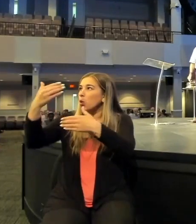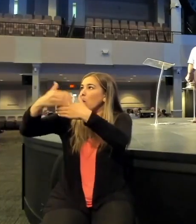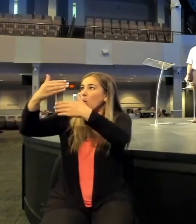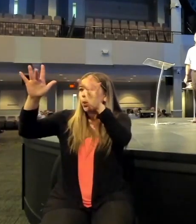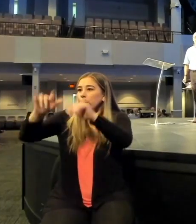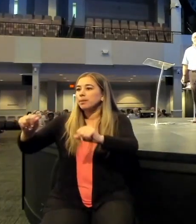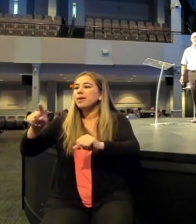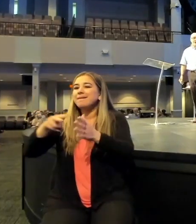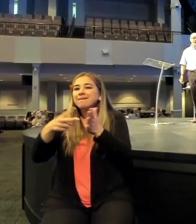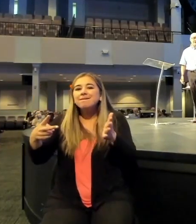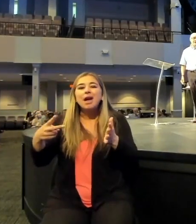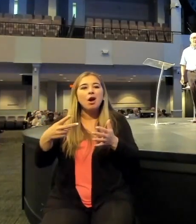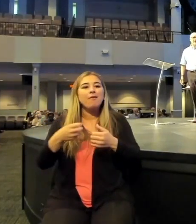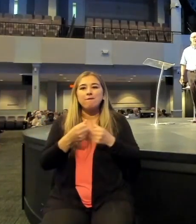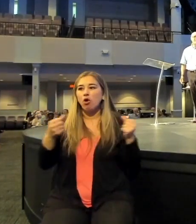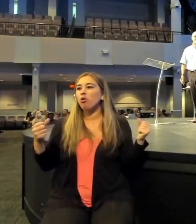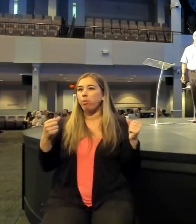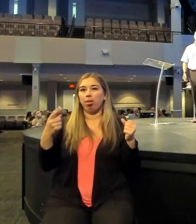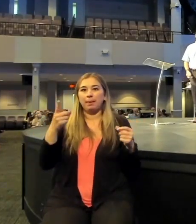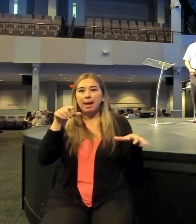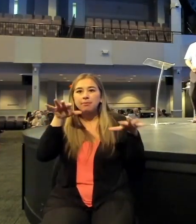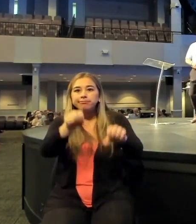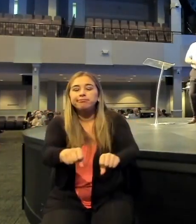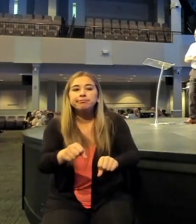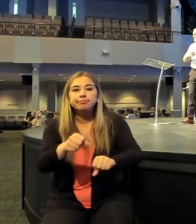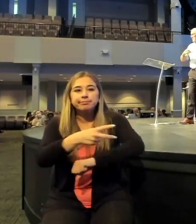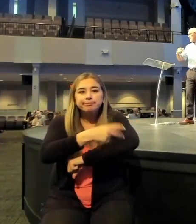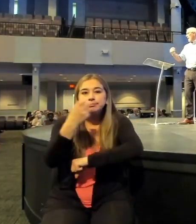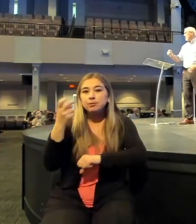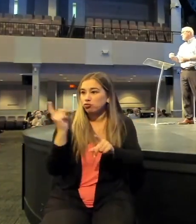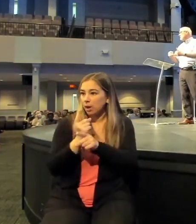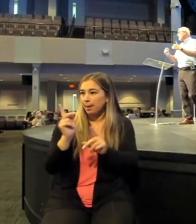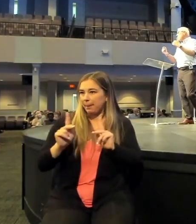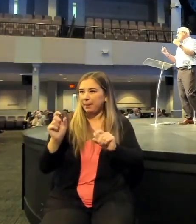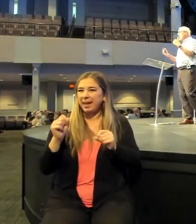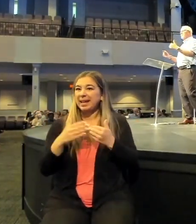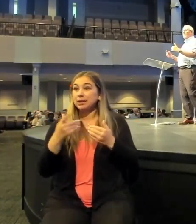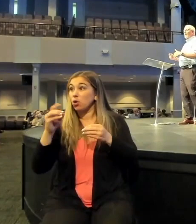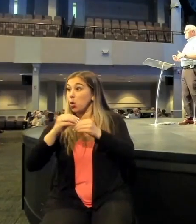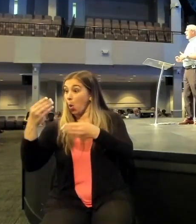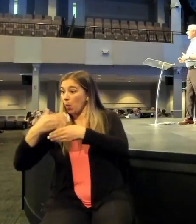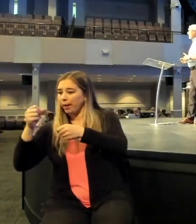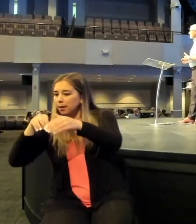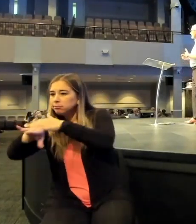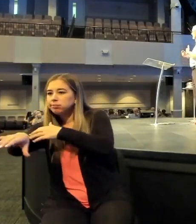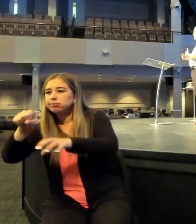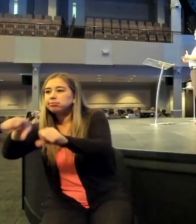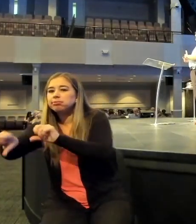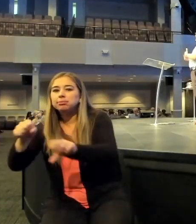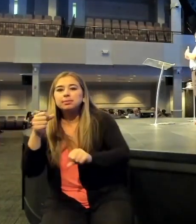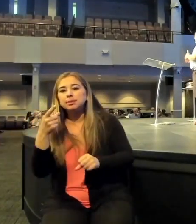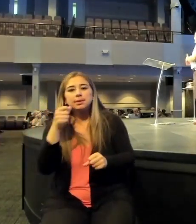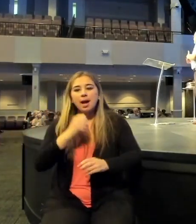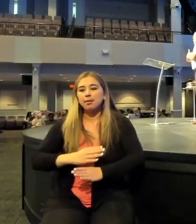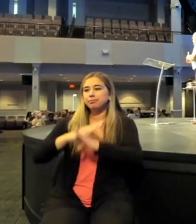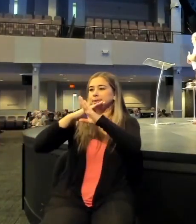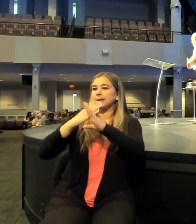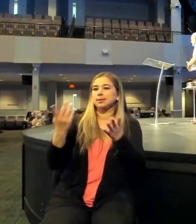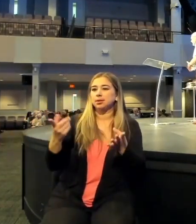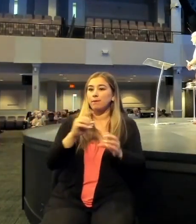all. You'd be very vulnerable, right? Vulnerable to all kind of events and attacks and things that would come your way because you're living